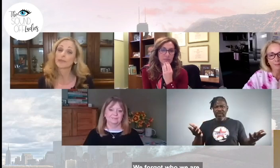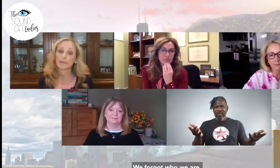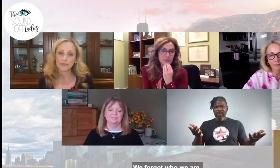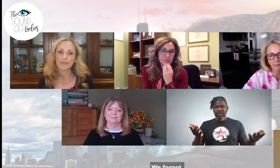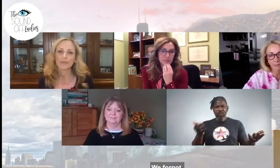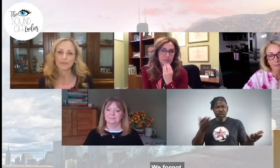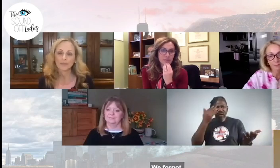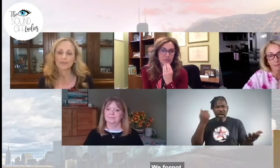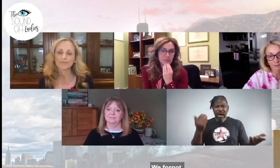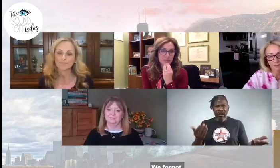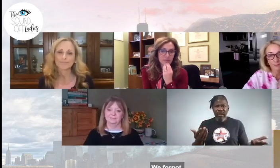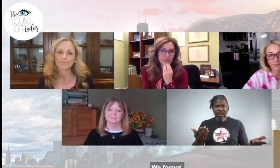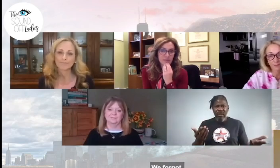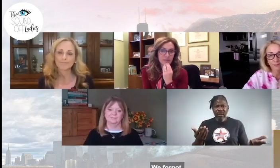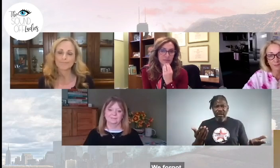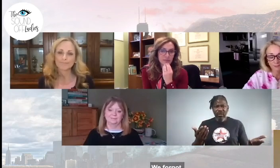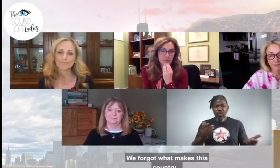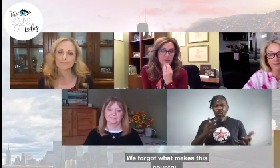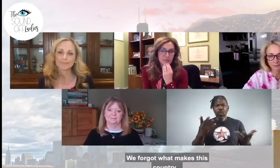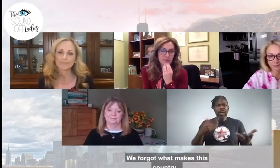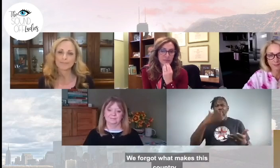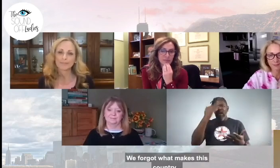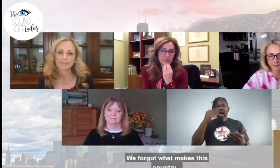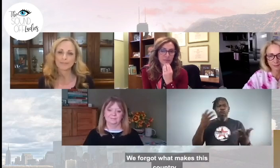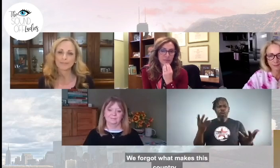really are. We forgot that.